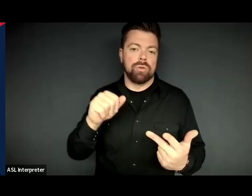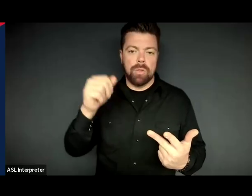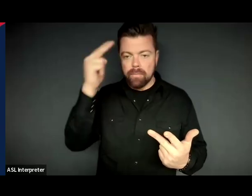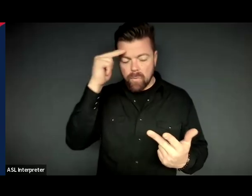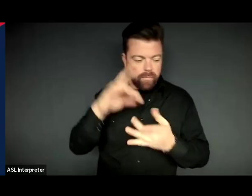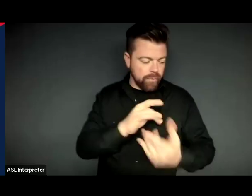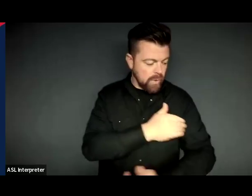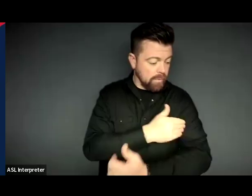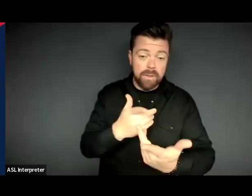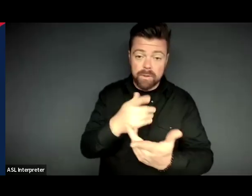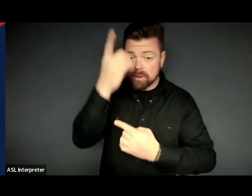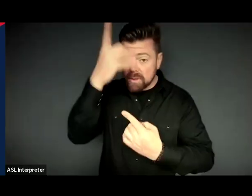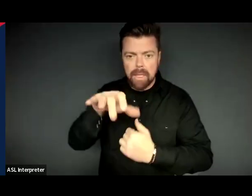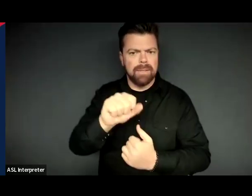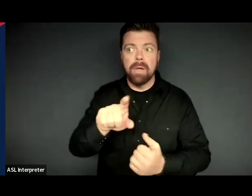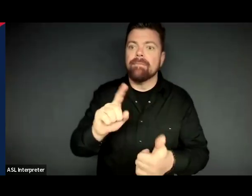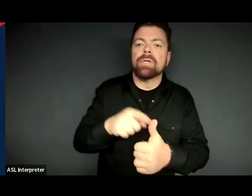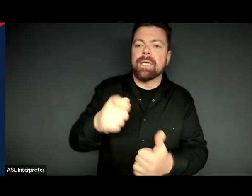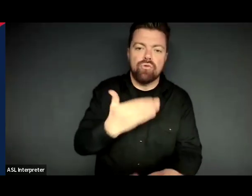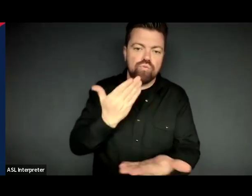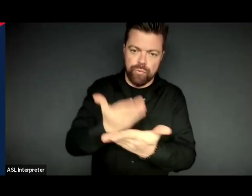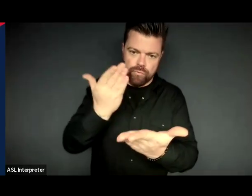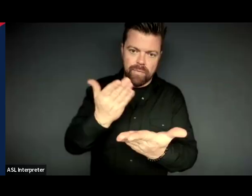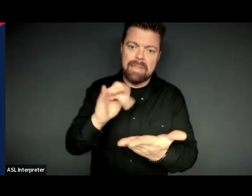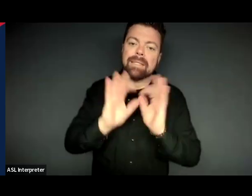to prove it first, and that's the important thing.